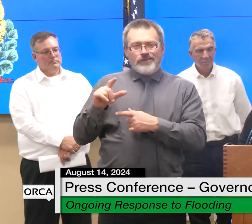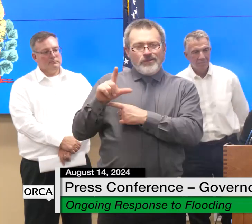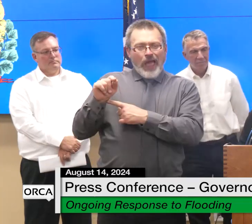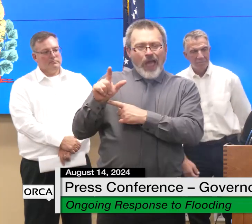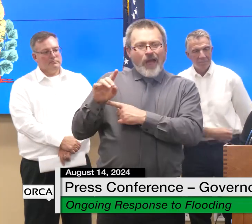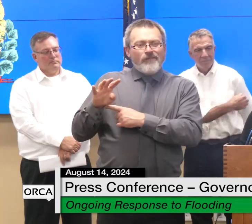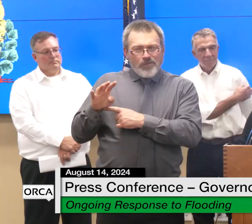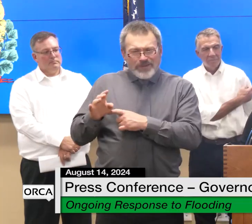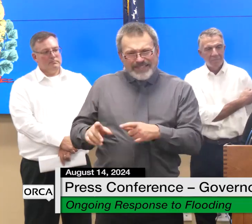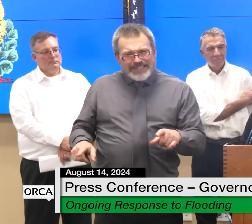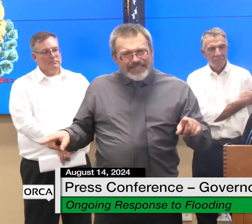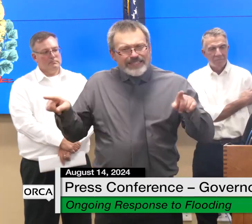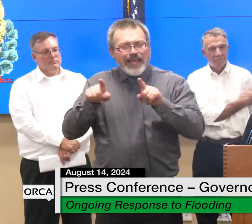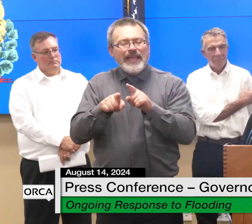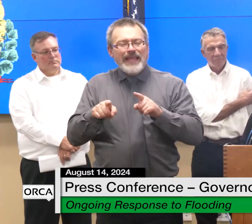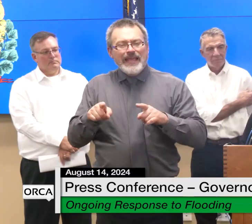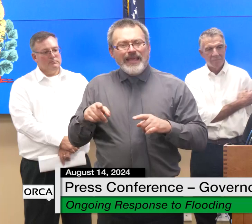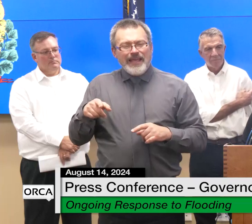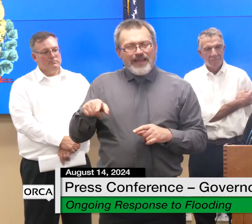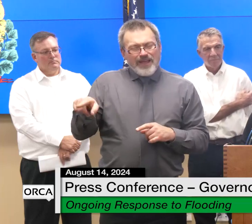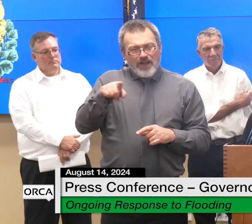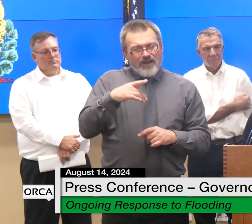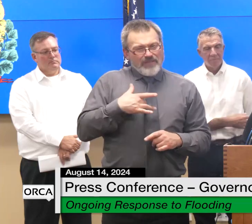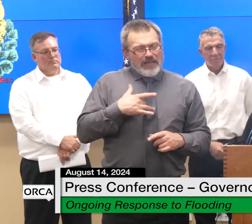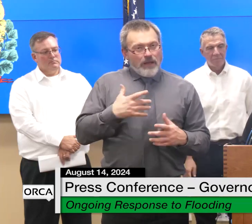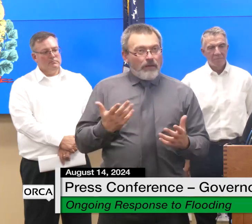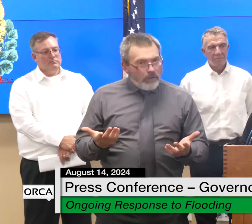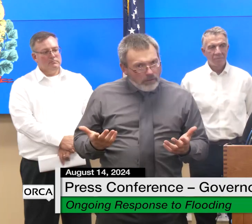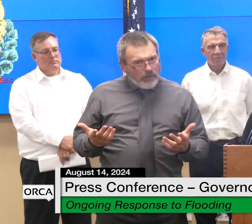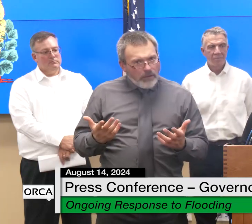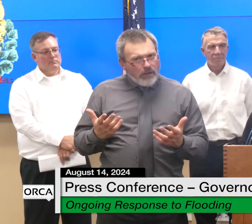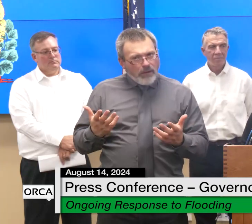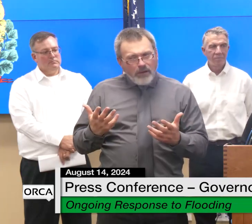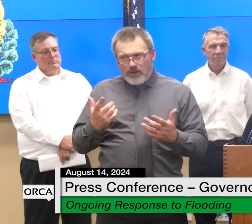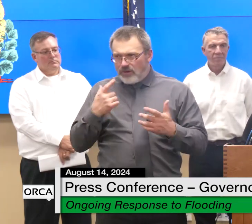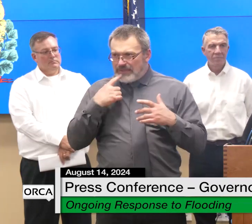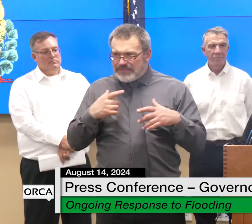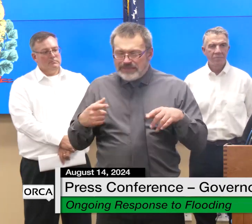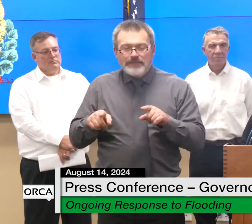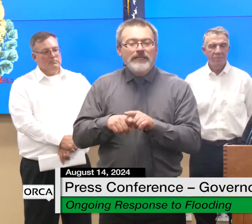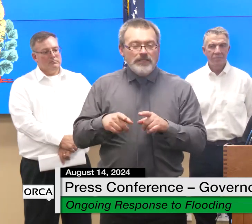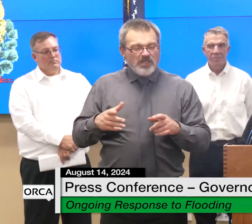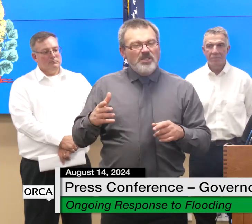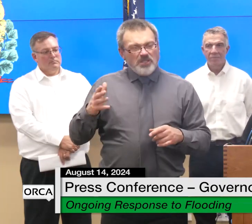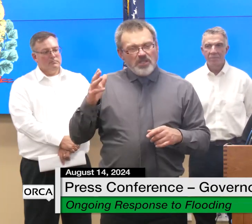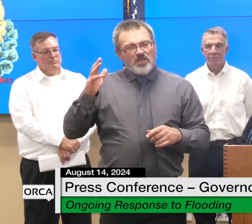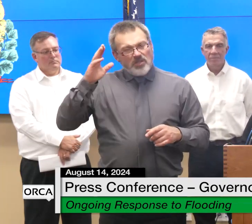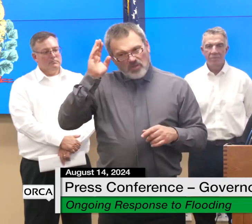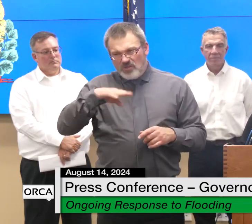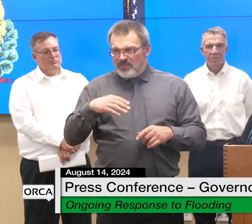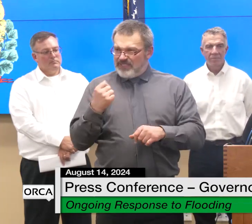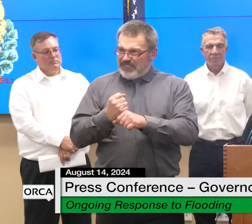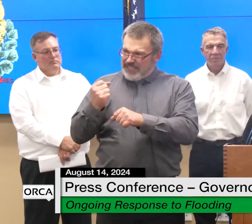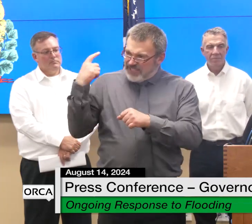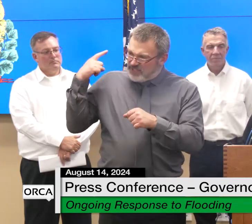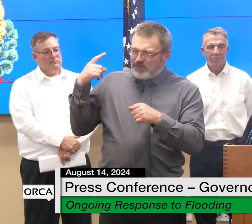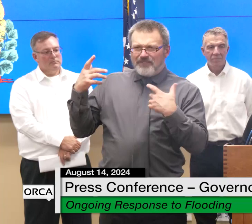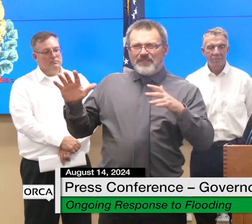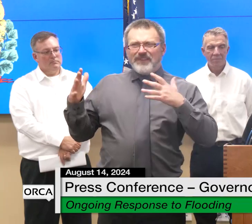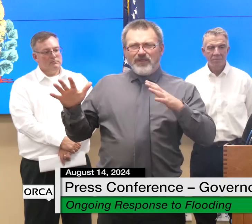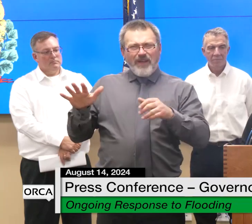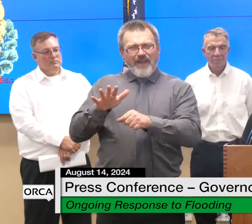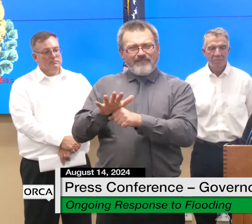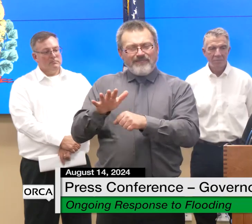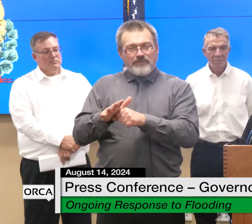my heart aches for the communities in Vermont that have experienced this flooding that were hit a year ago, that were hit in December, that were hit again in